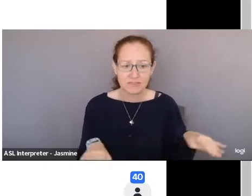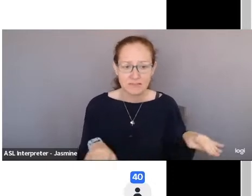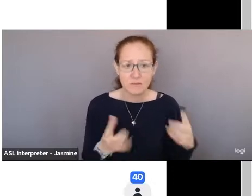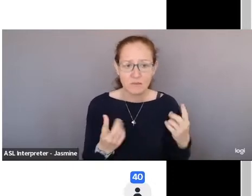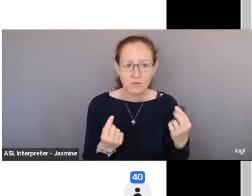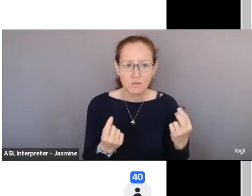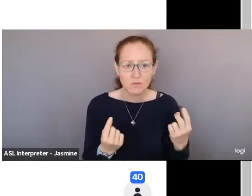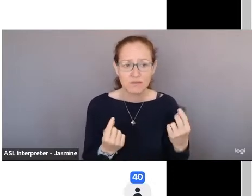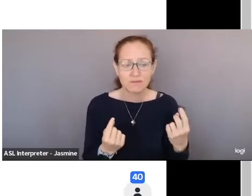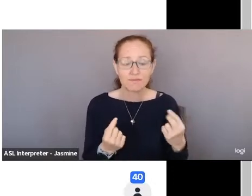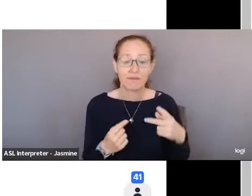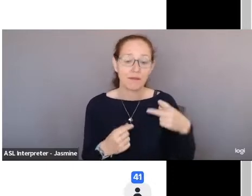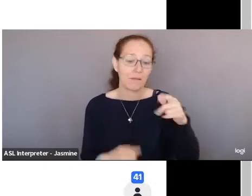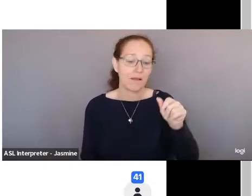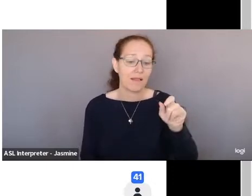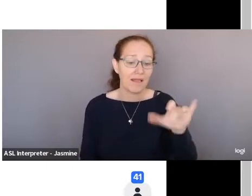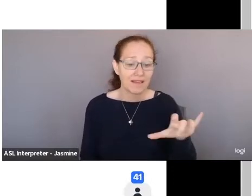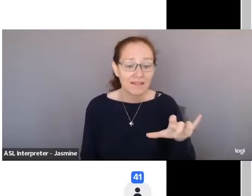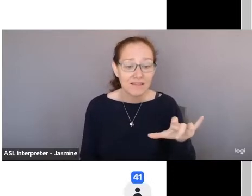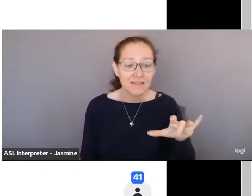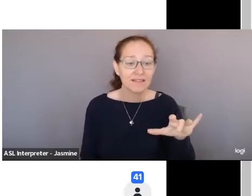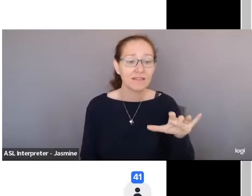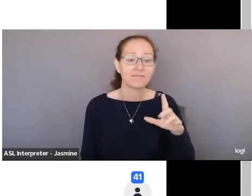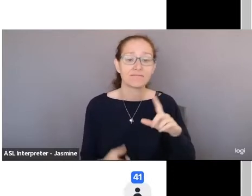plastics, displacement,